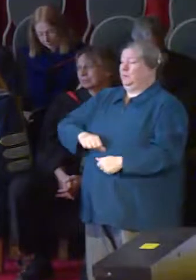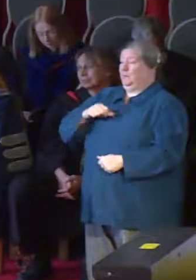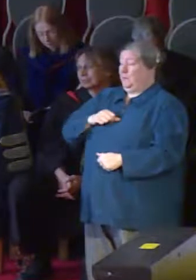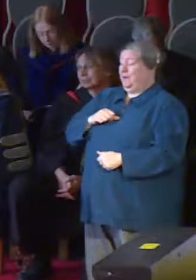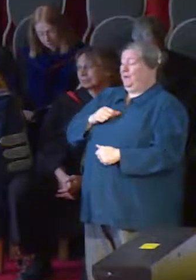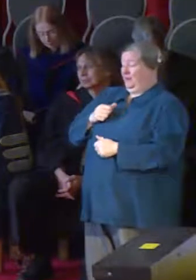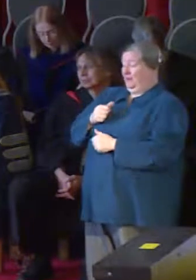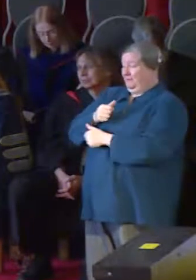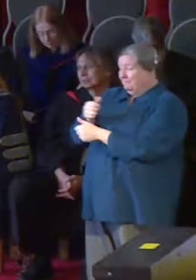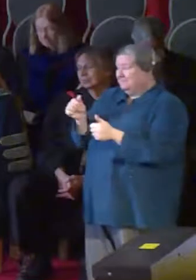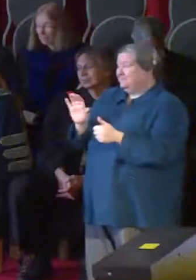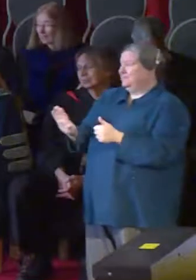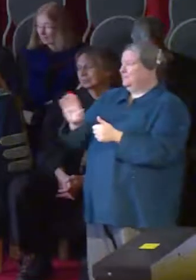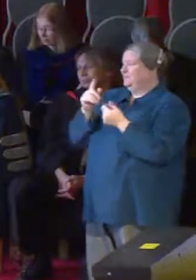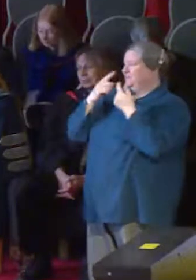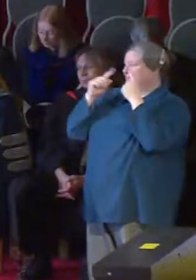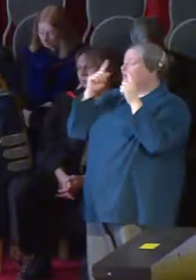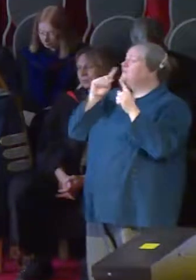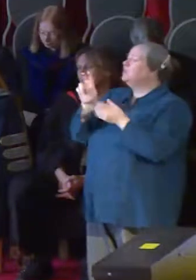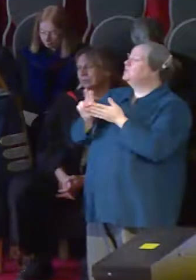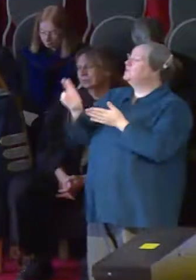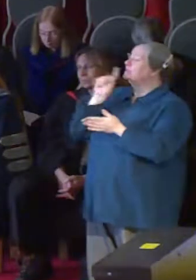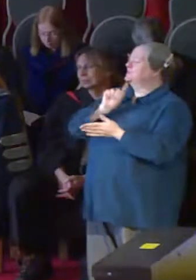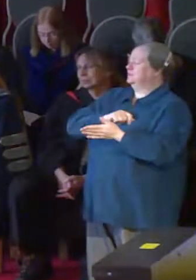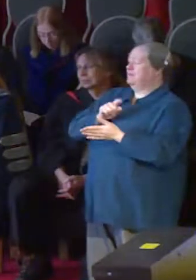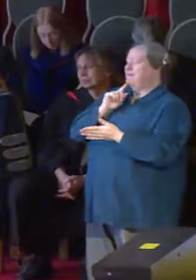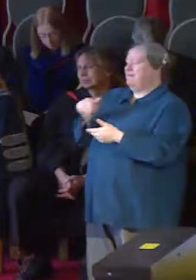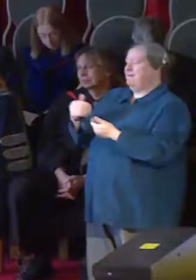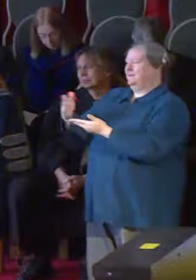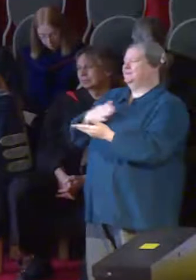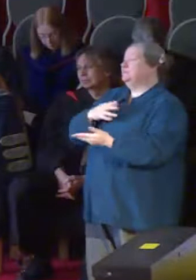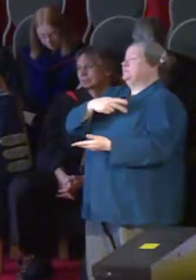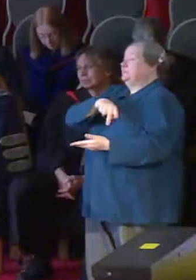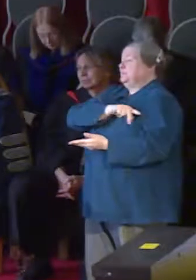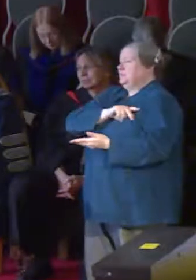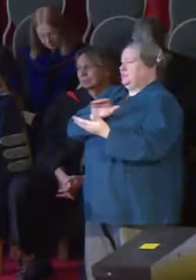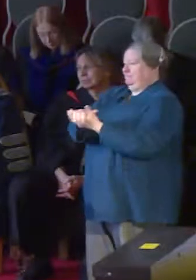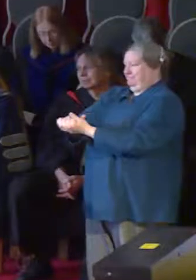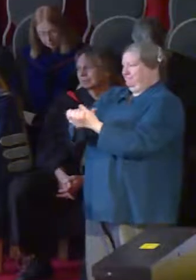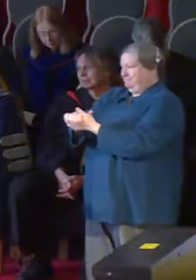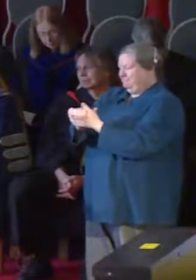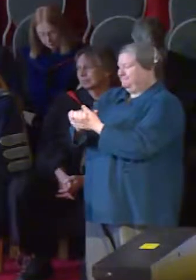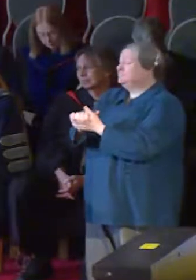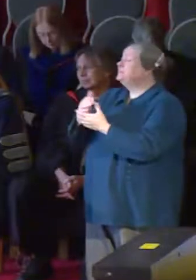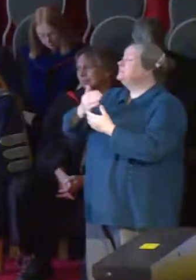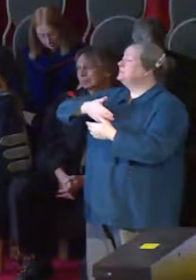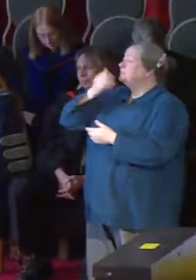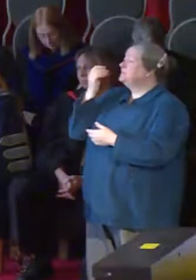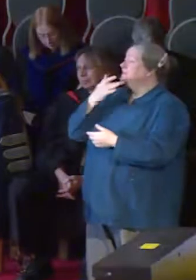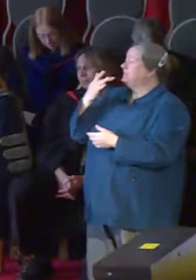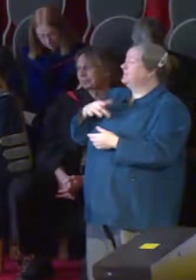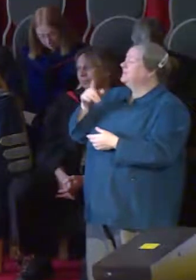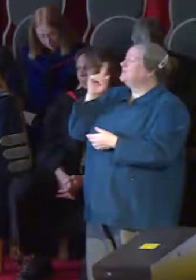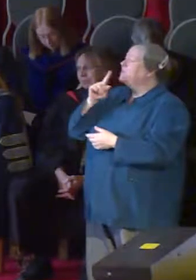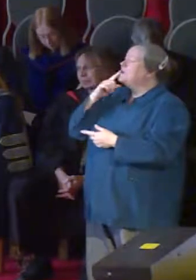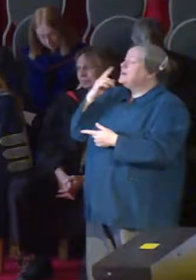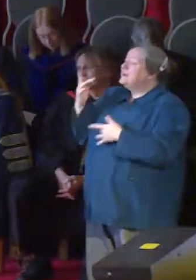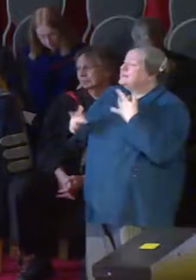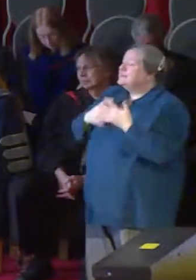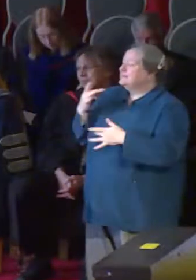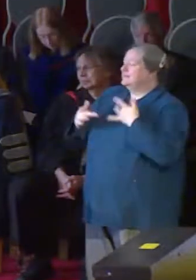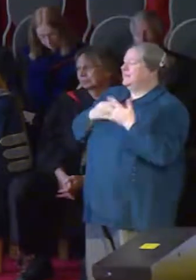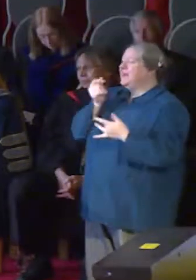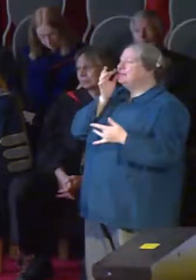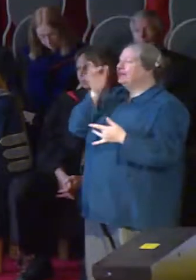the entire University of Guelph, I offer you my personal congratulations and best wishes for an exciting and